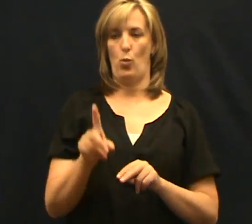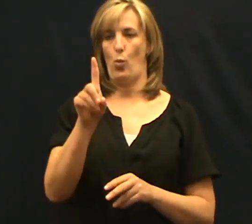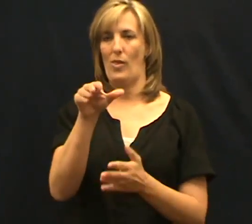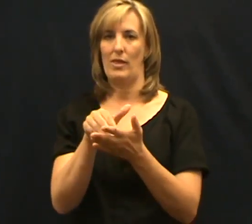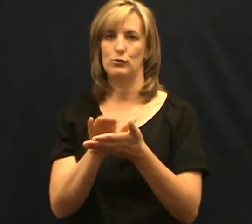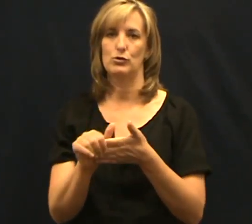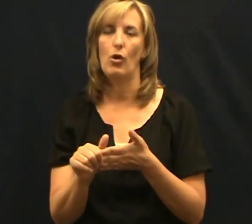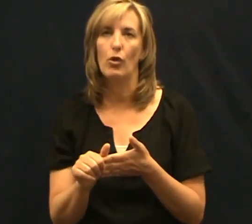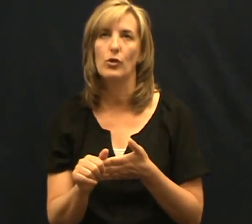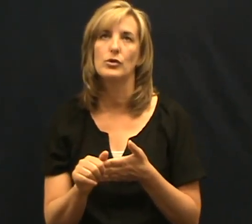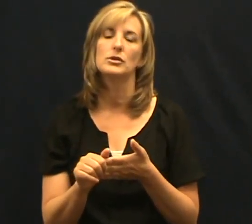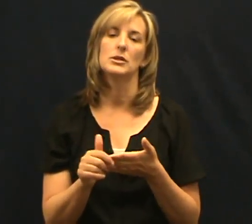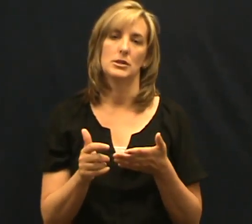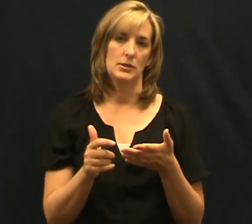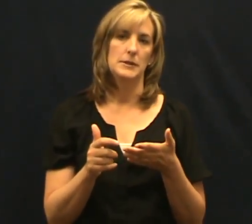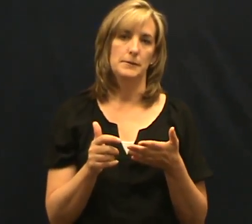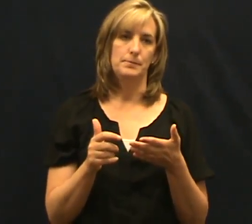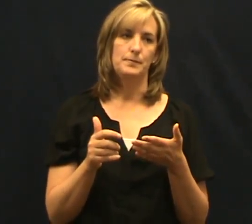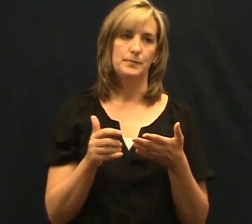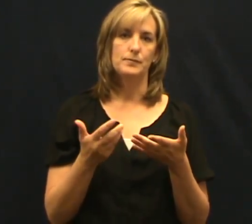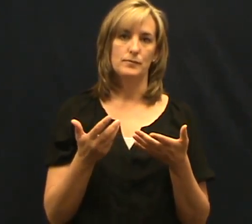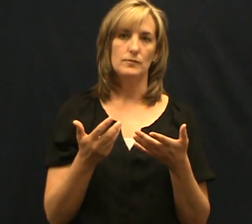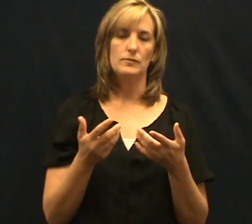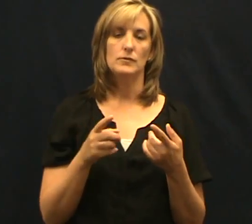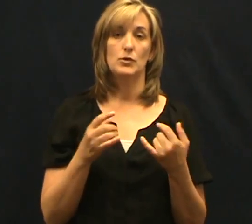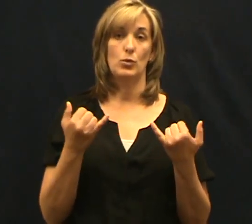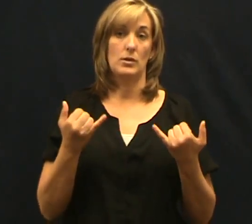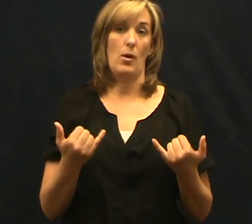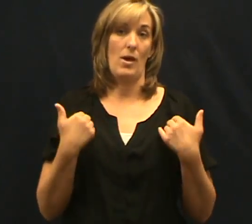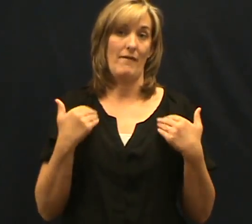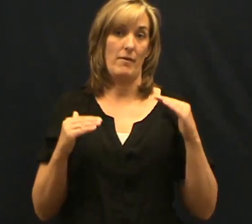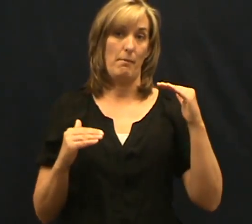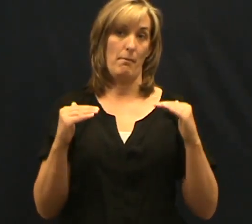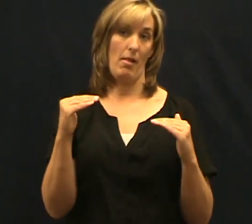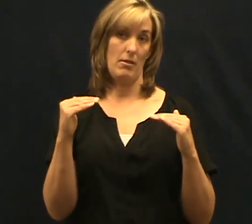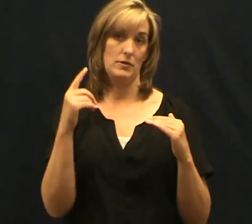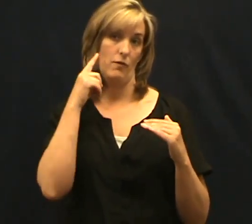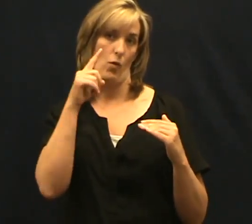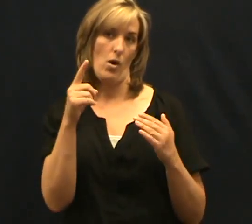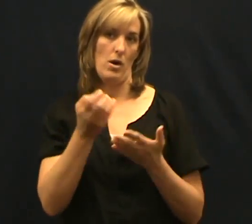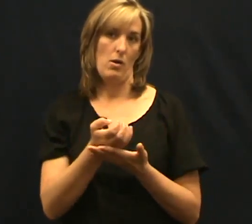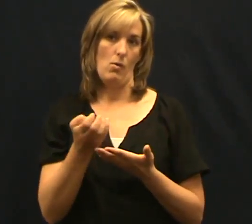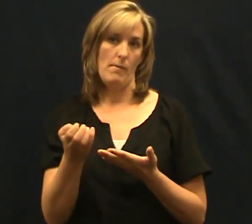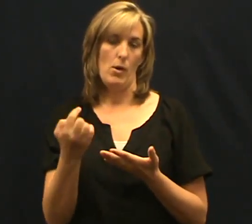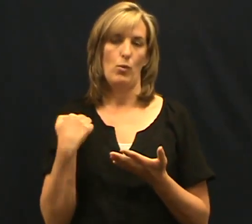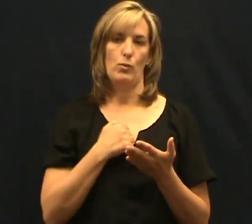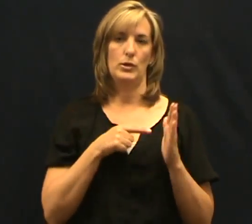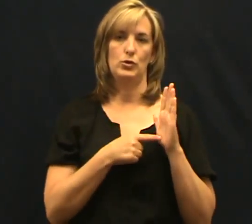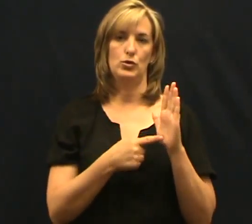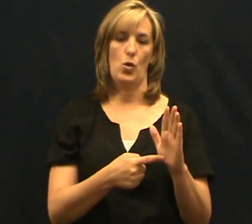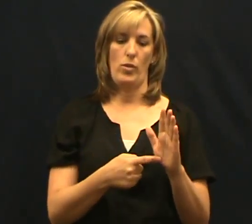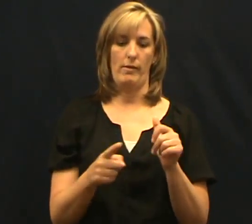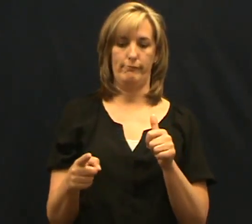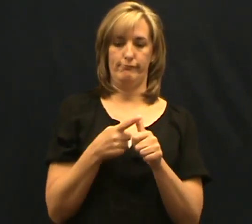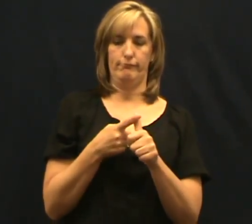And so as a balance for equipment, we show the original cost less the